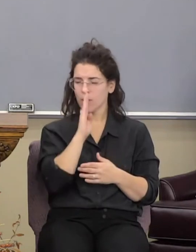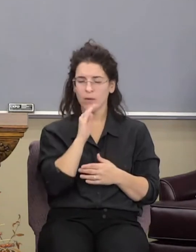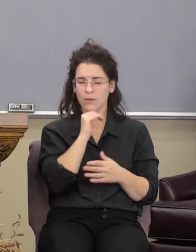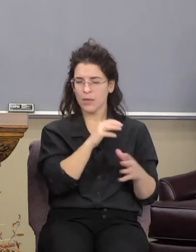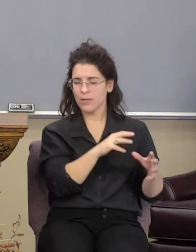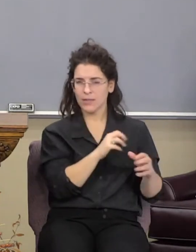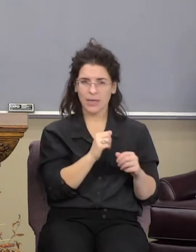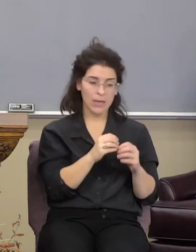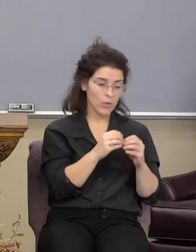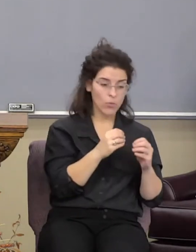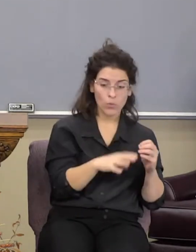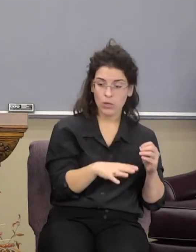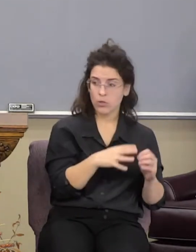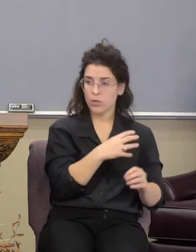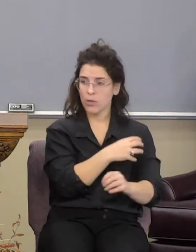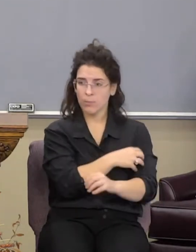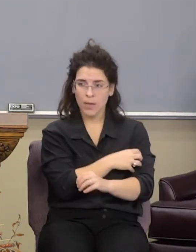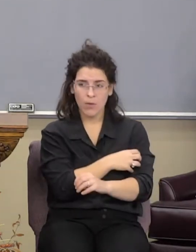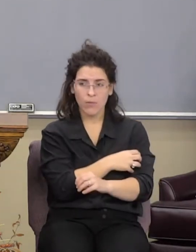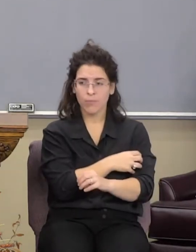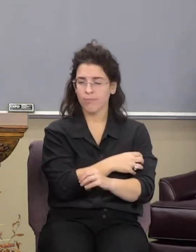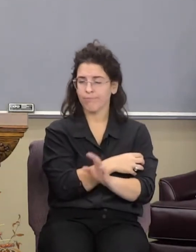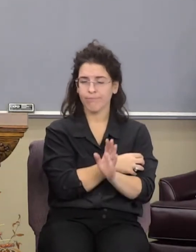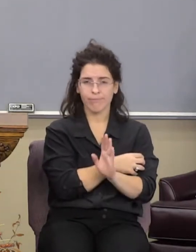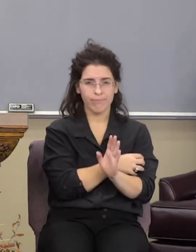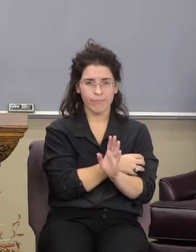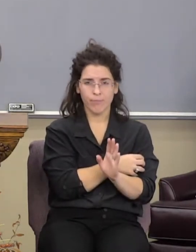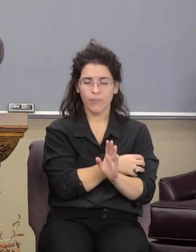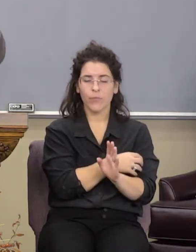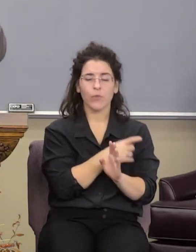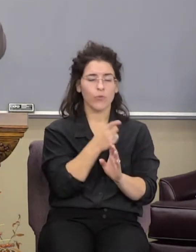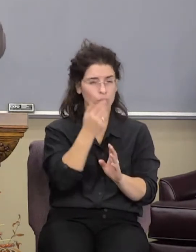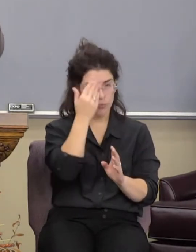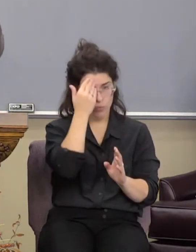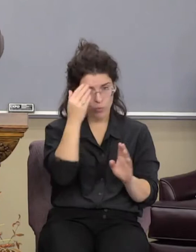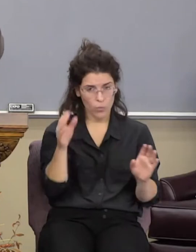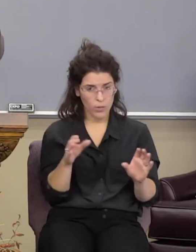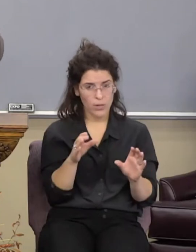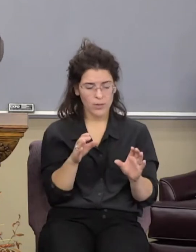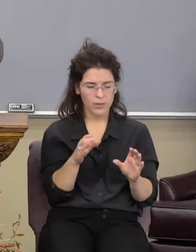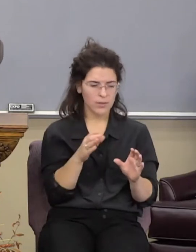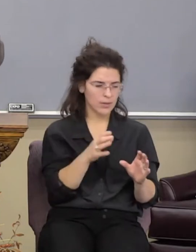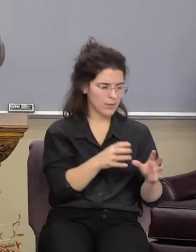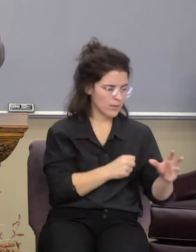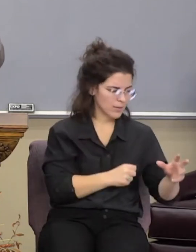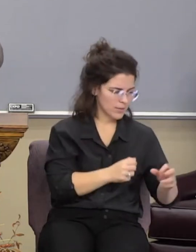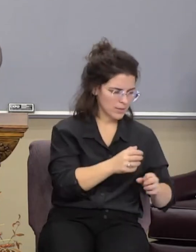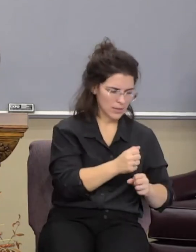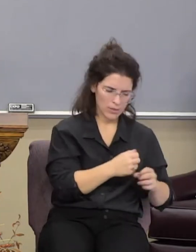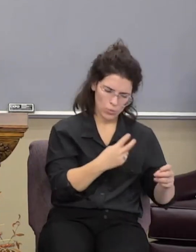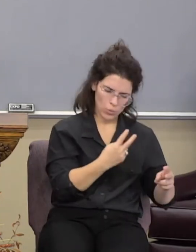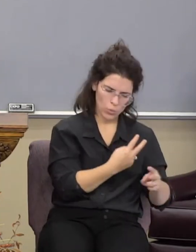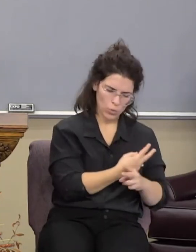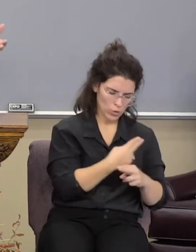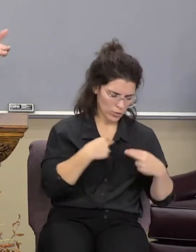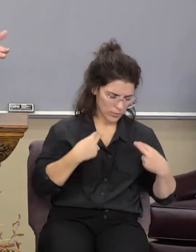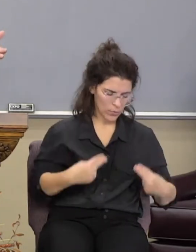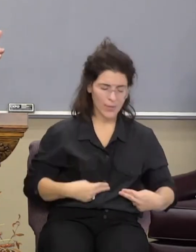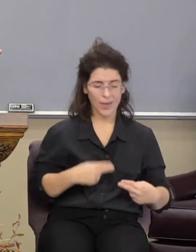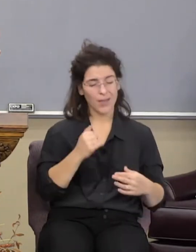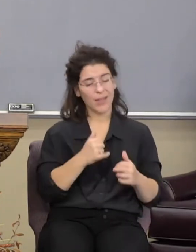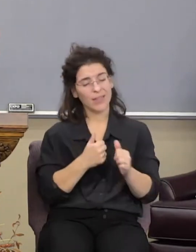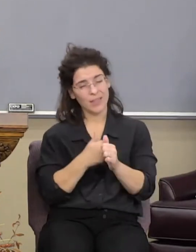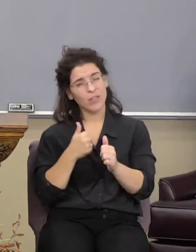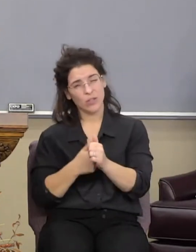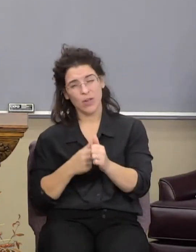the rich, the powerful. You know what he does? He takes the dregs of humanity. And by the way, that's each and every one of